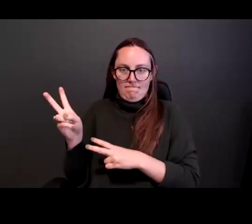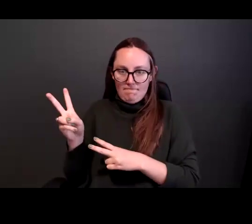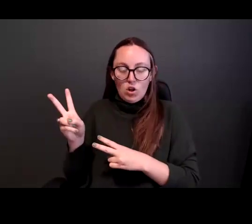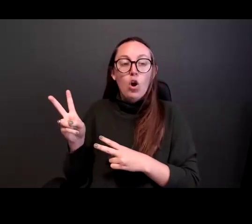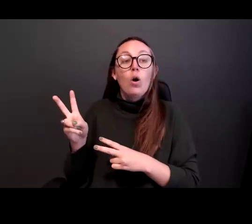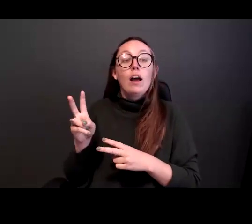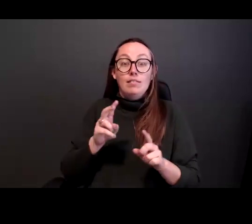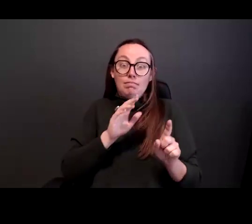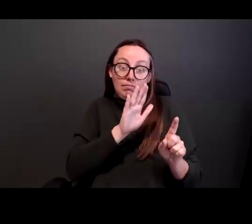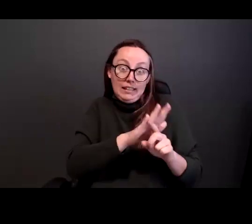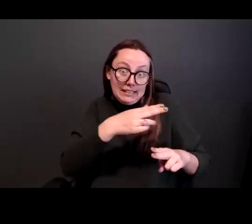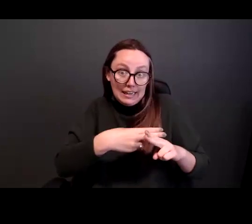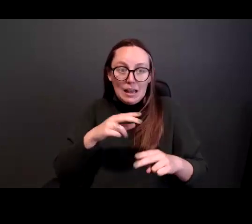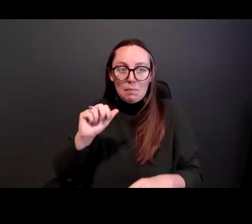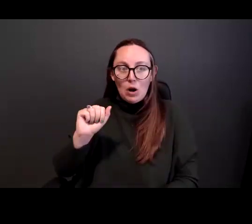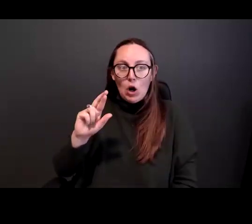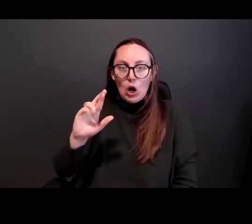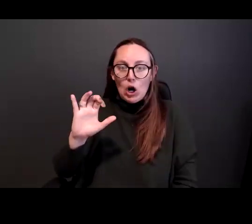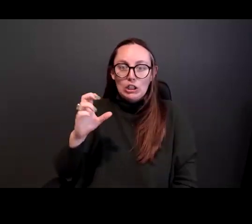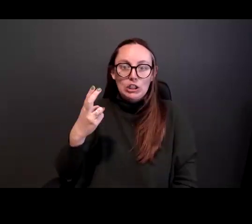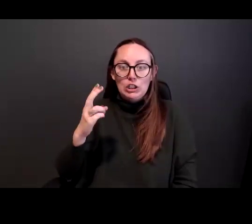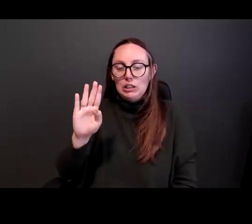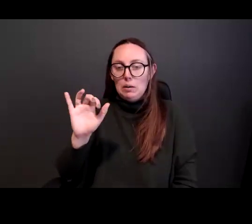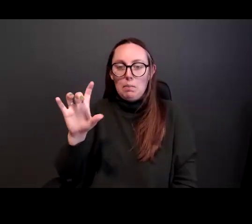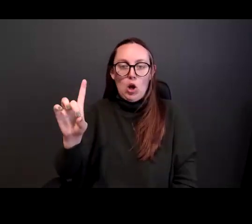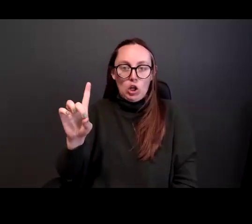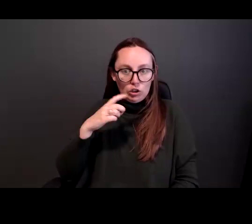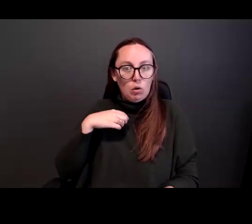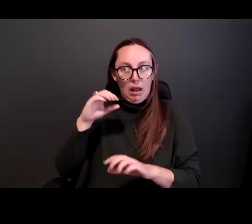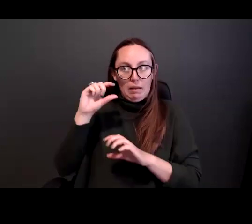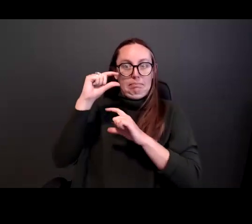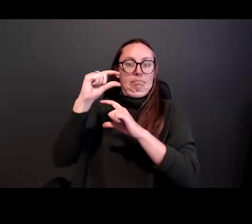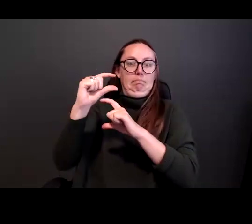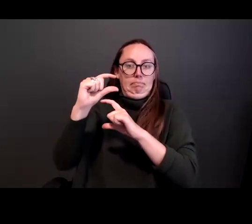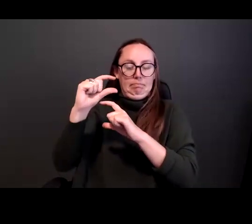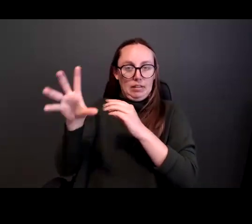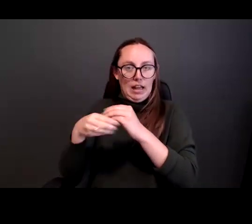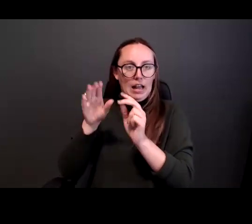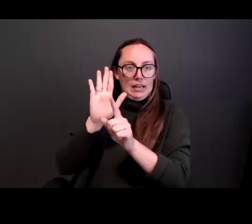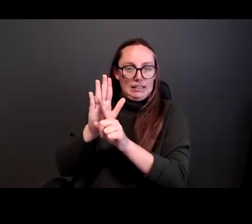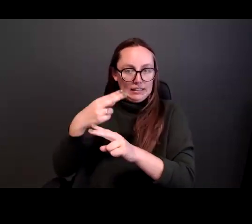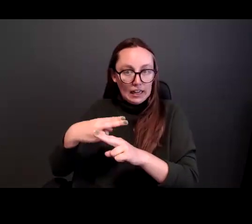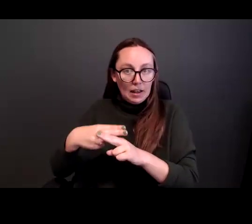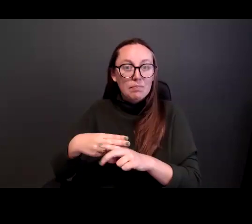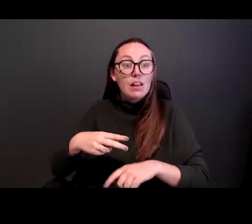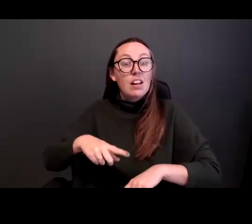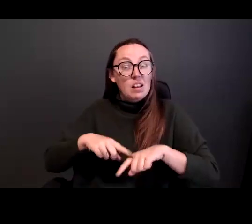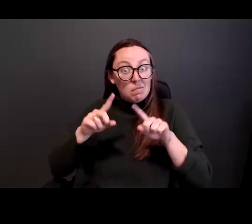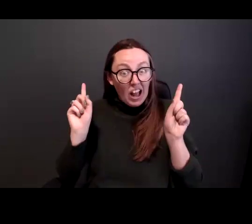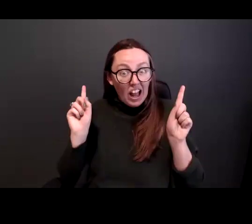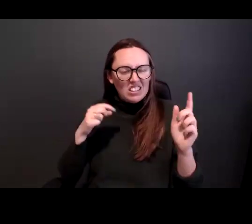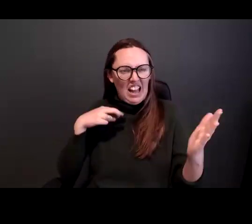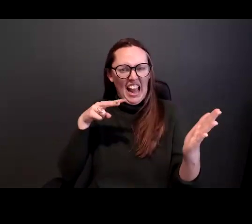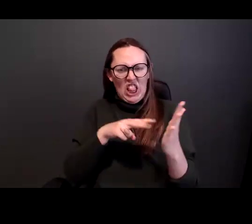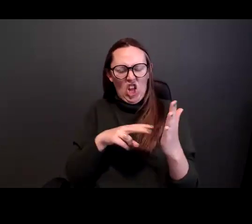script, and then I put the text here. However, I look at this big chunk of text and I go, all right, that's too much. I don't know what to do with all